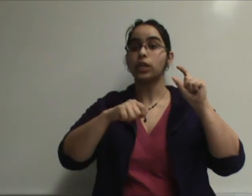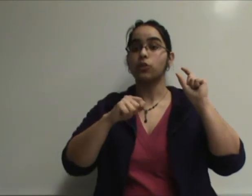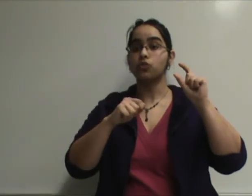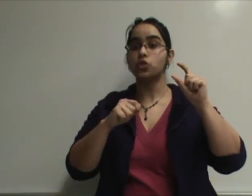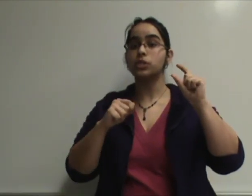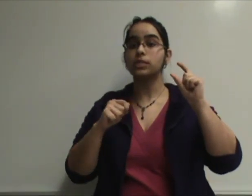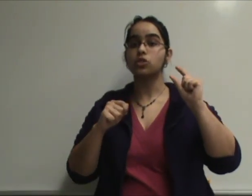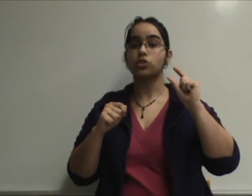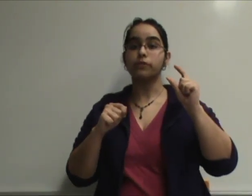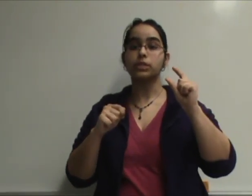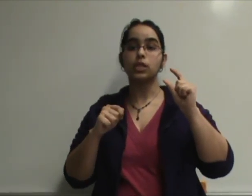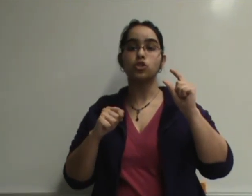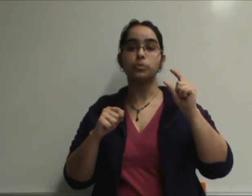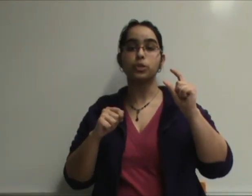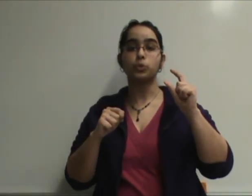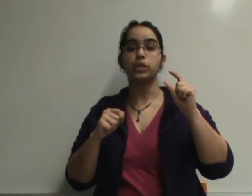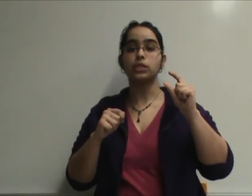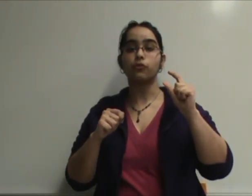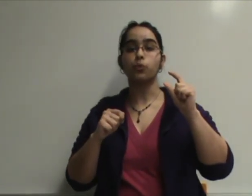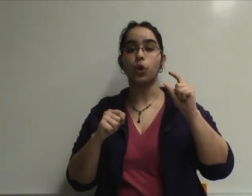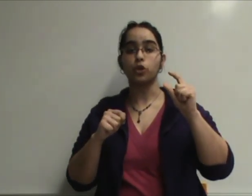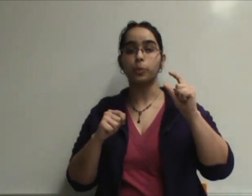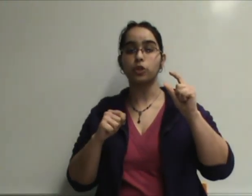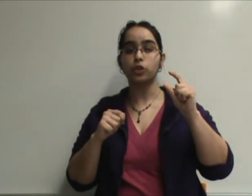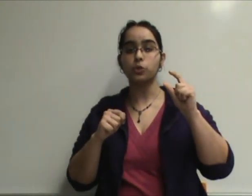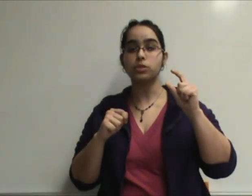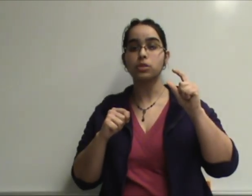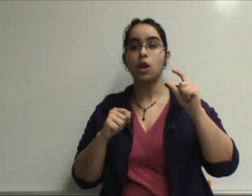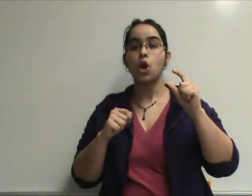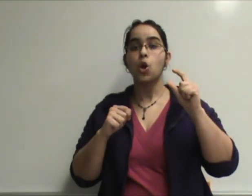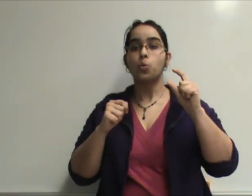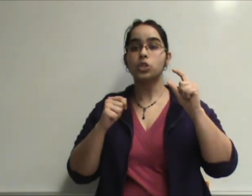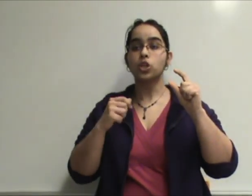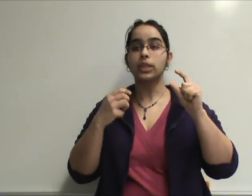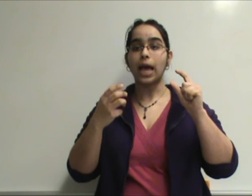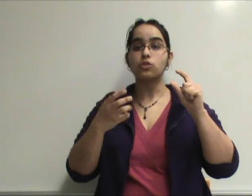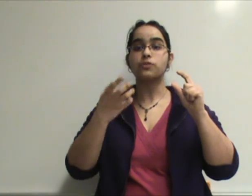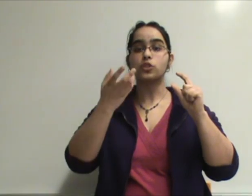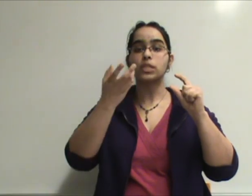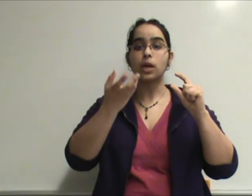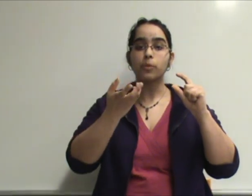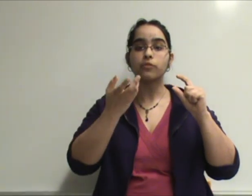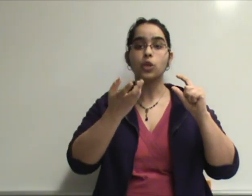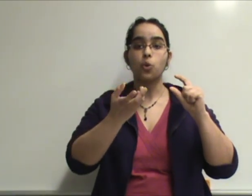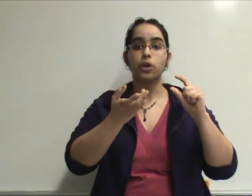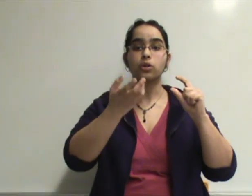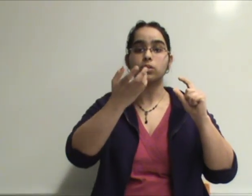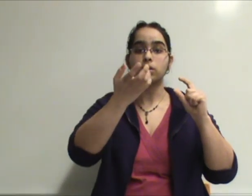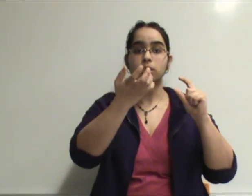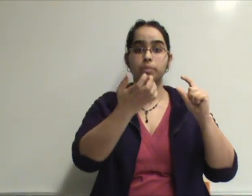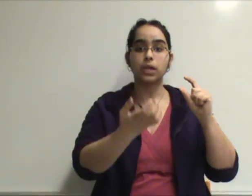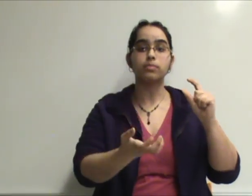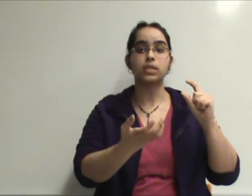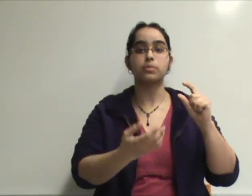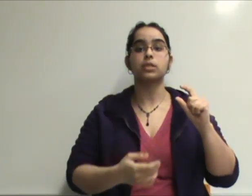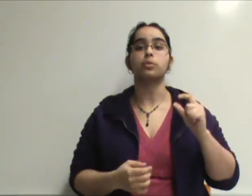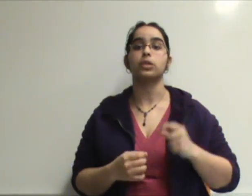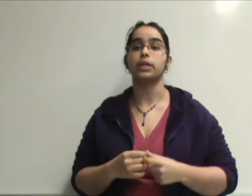it reduces the surface tension between the different water molecules, which allows for some of the oil to become dismissible in it.